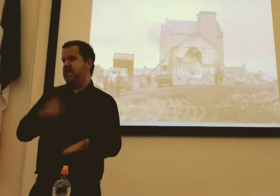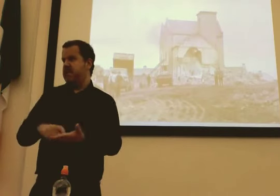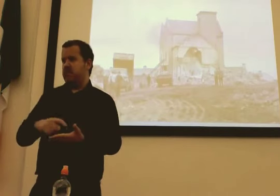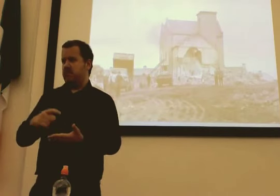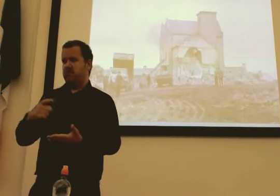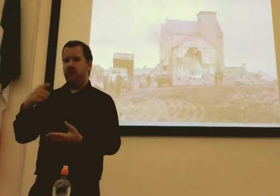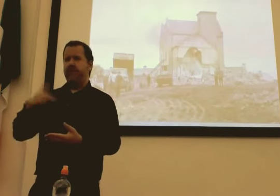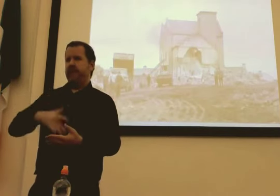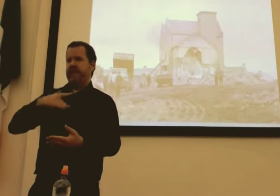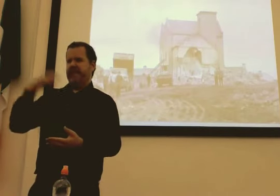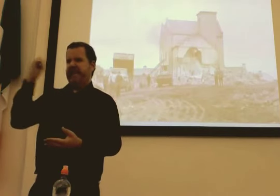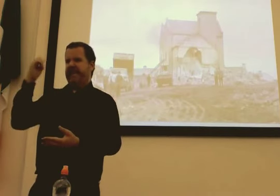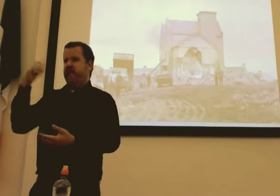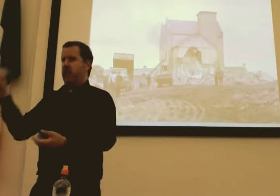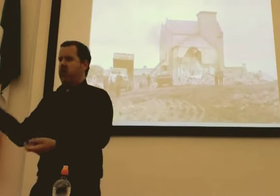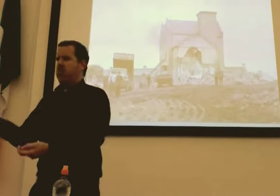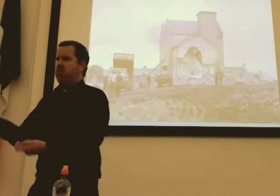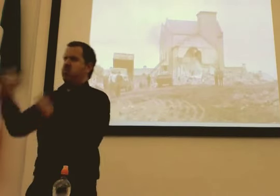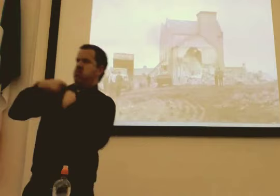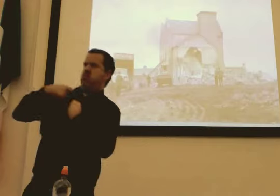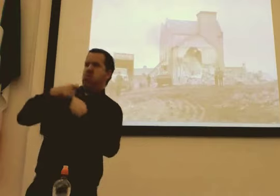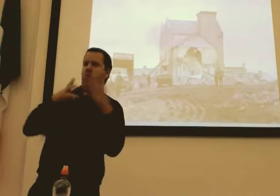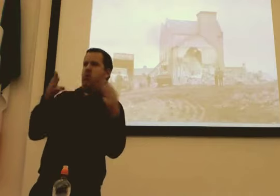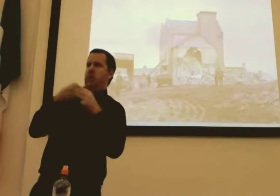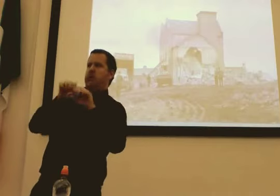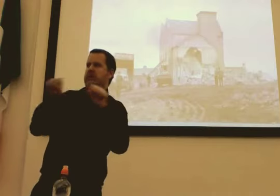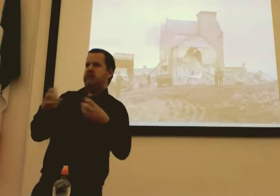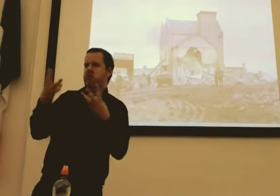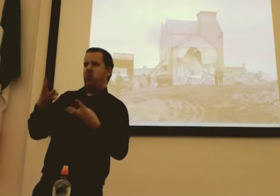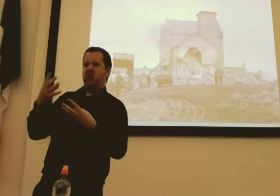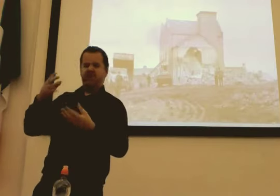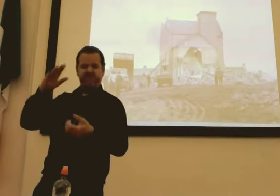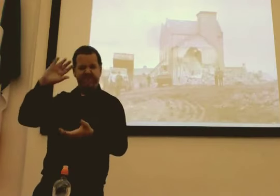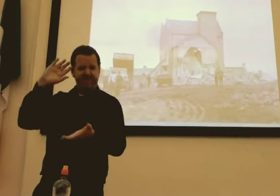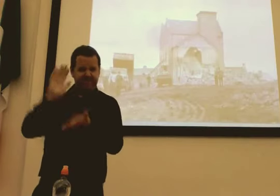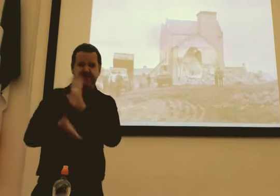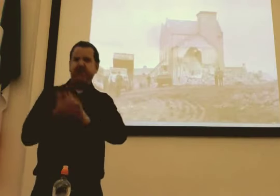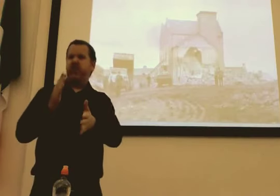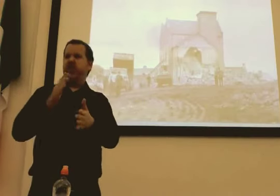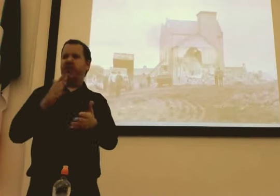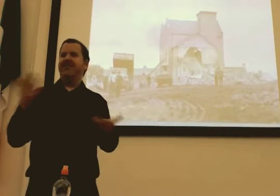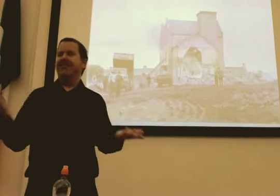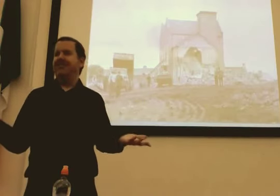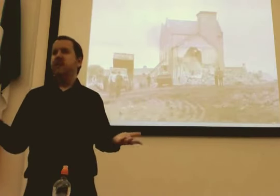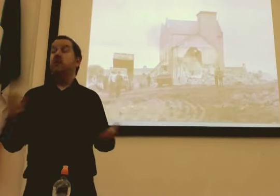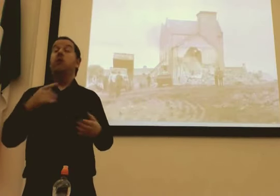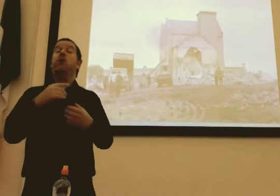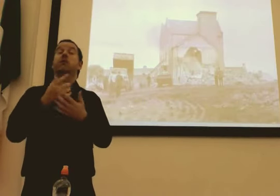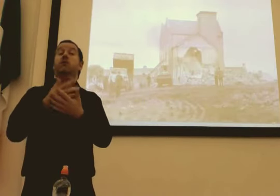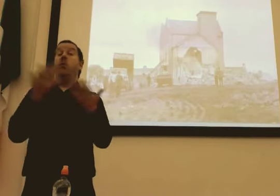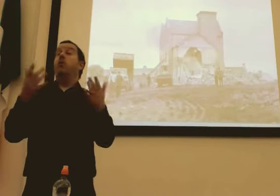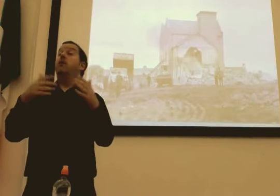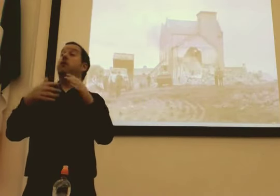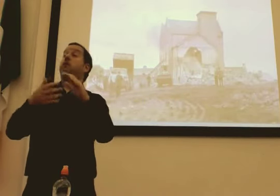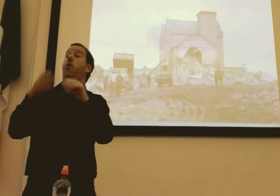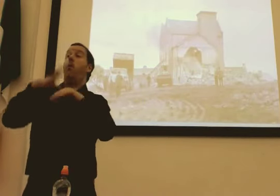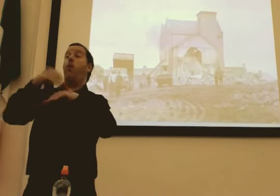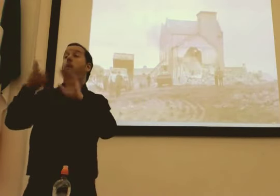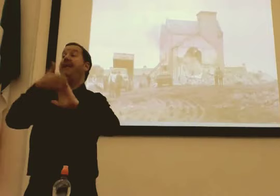workhouse immediately. I suppose it was because of the fact that it was forced on us as a British law. So